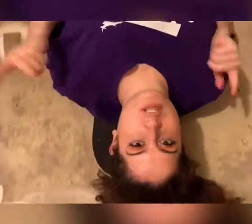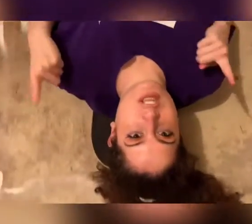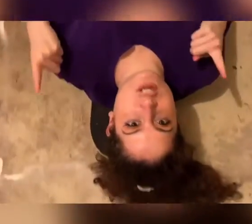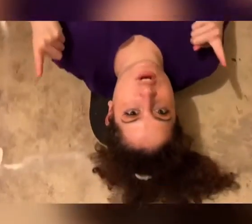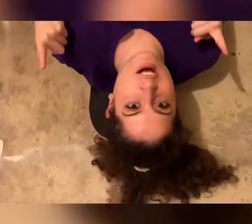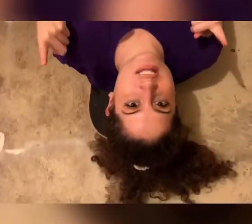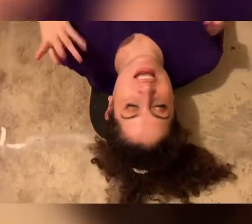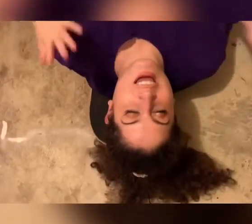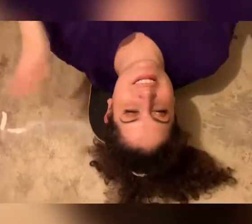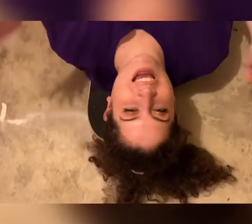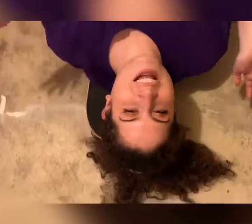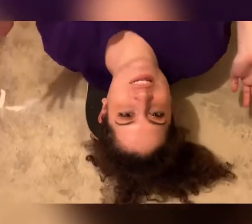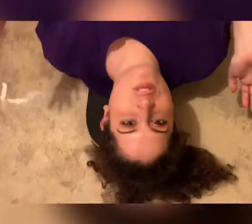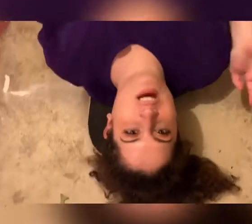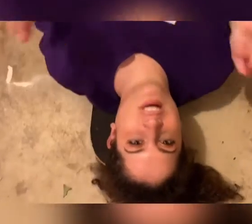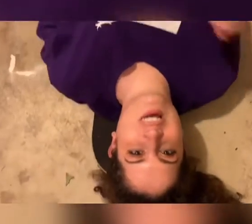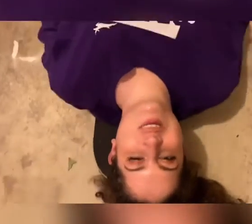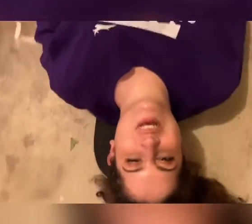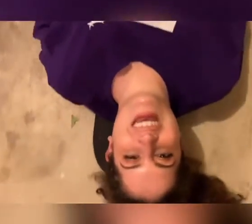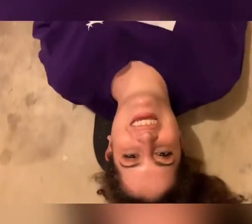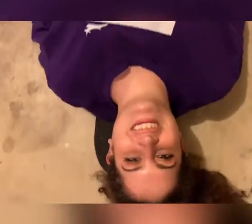Teacher Grace, and tons of fun along the way.